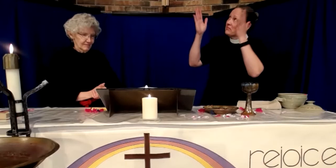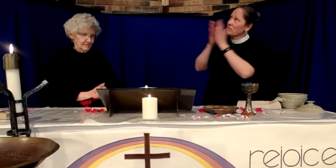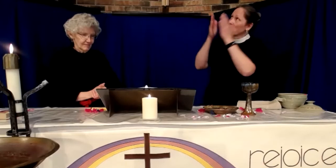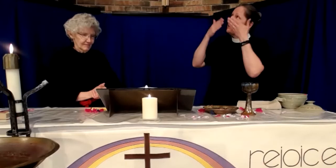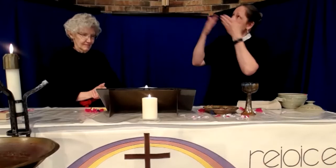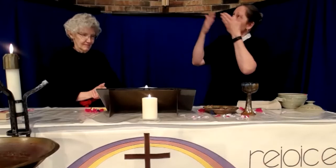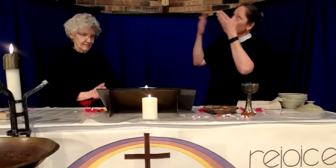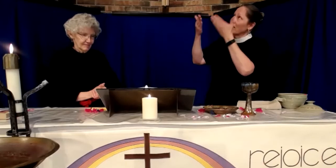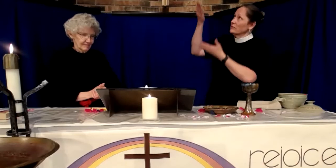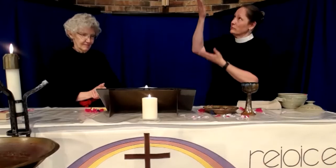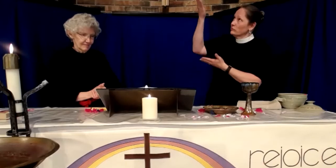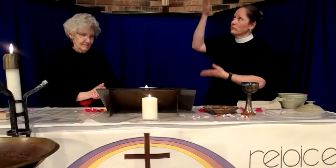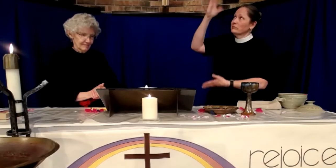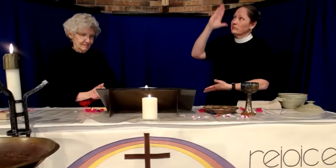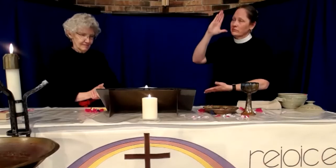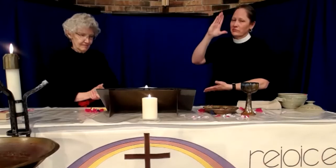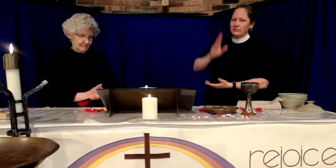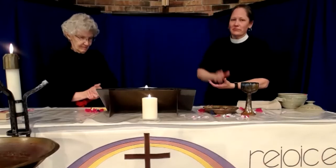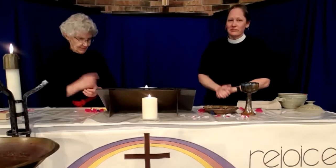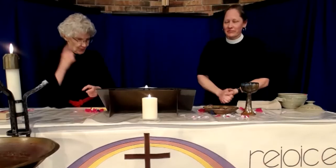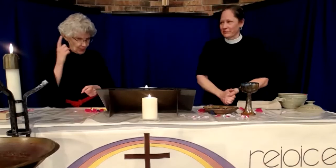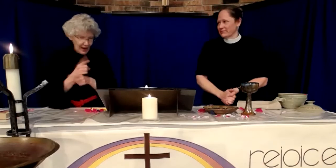Let us give thanks to the Lord our God.